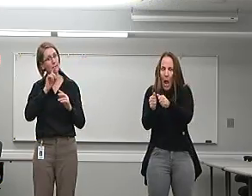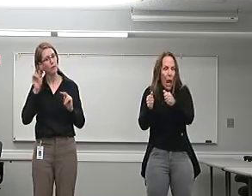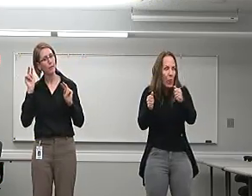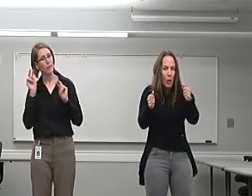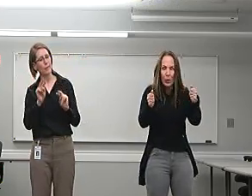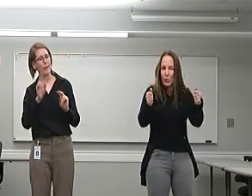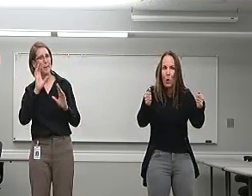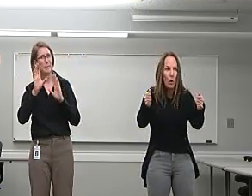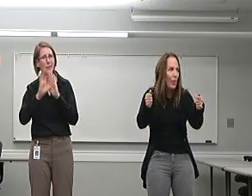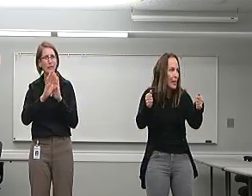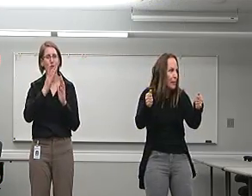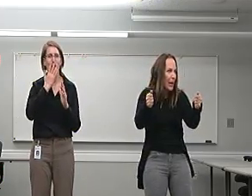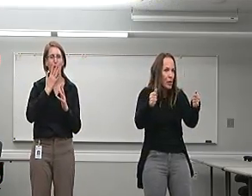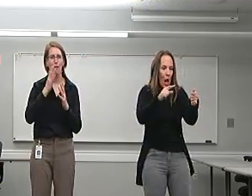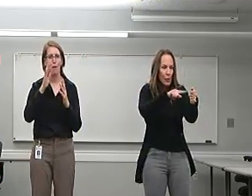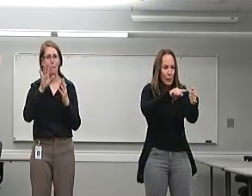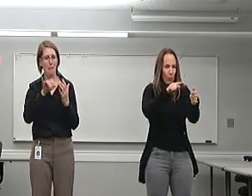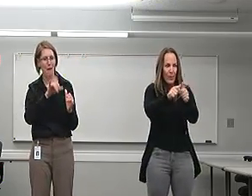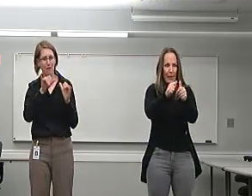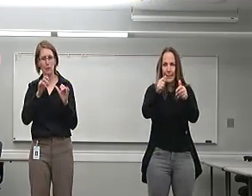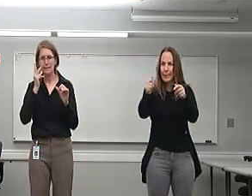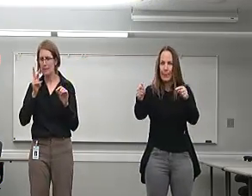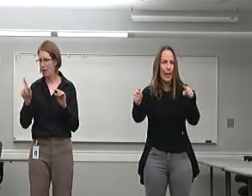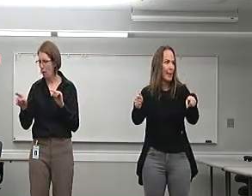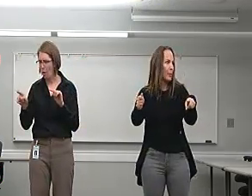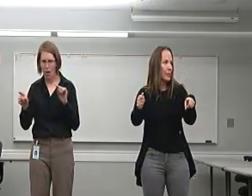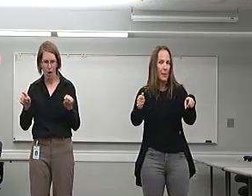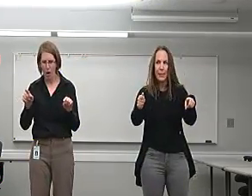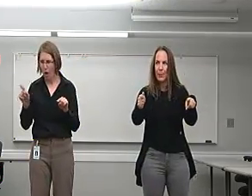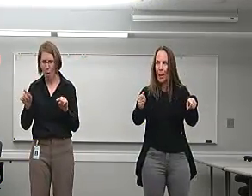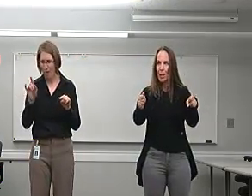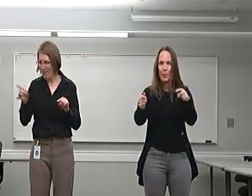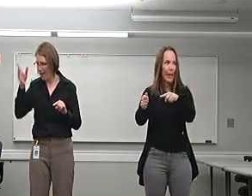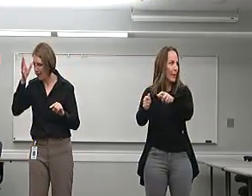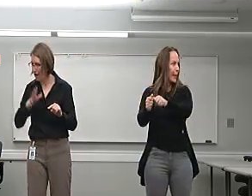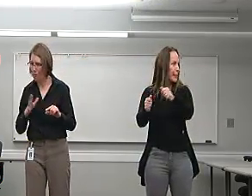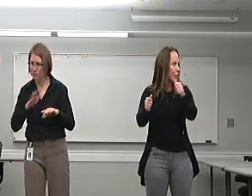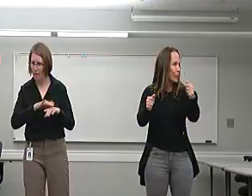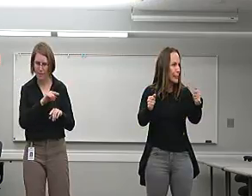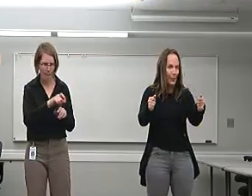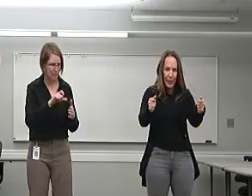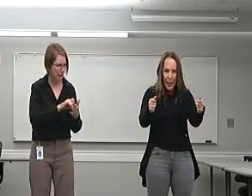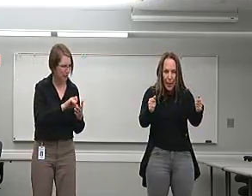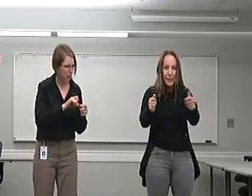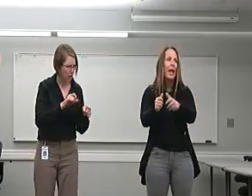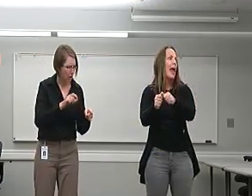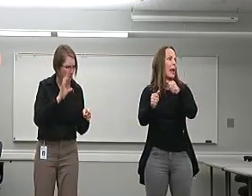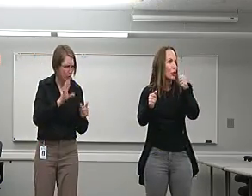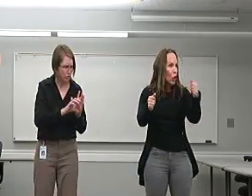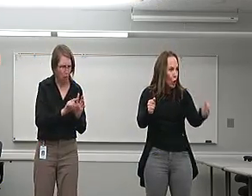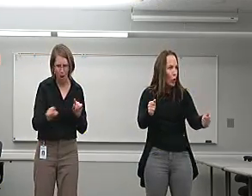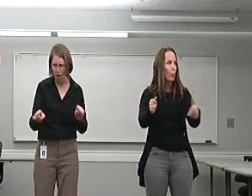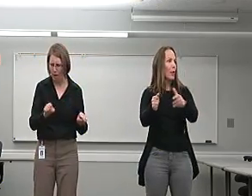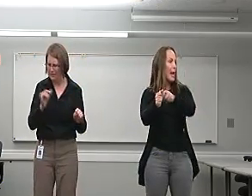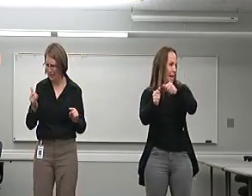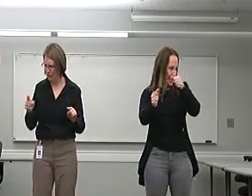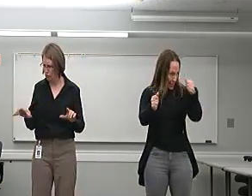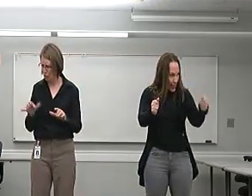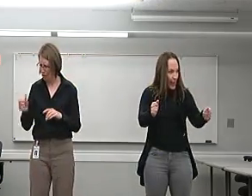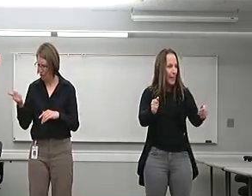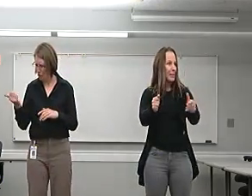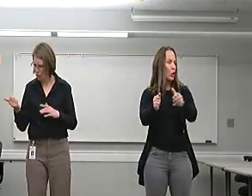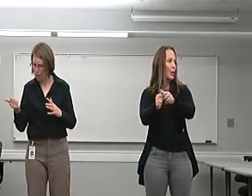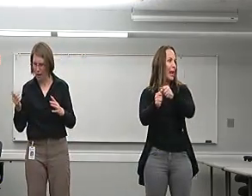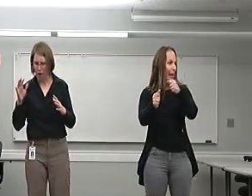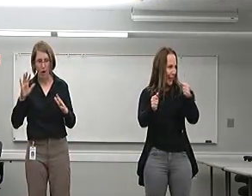on this page. And she's like, wait, that's the same guy that was on this page, but now the guy's doing something else. And her brain is